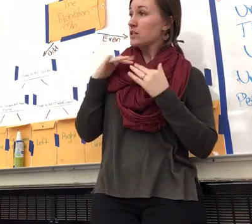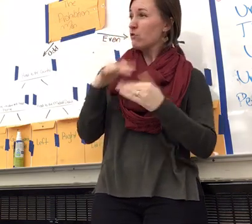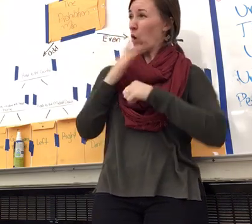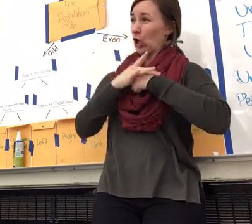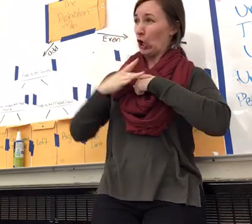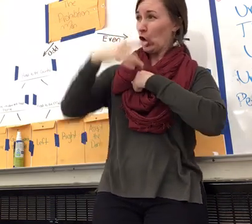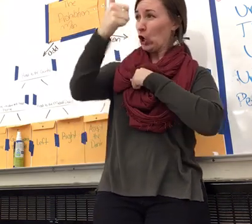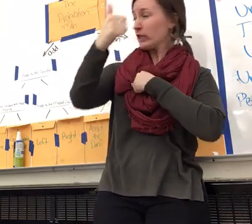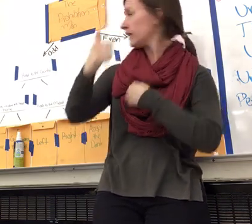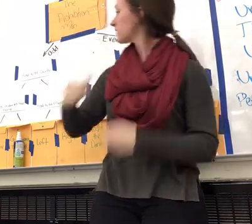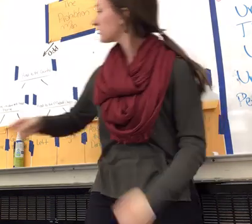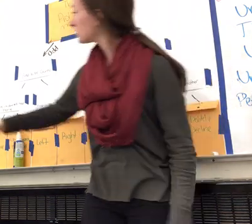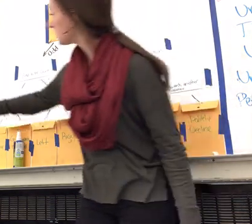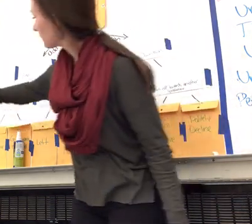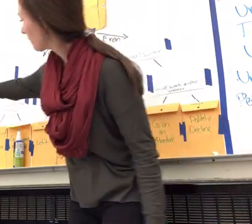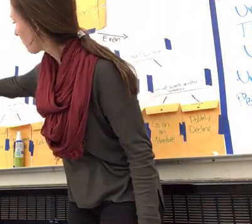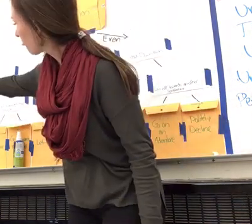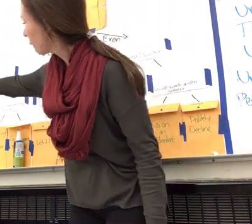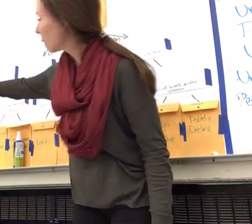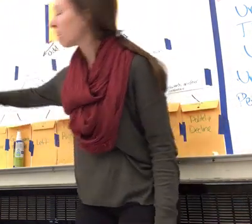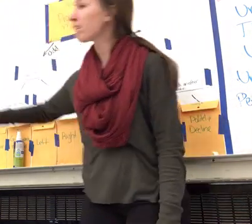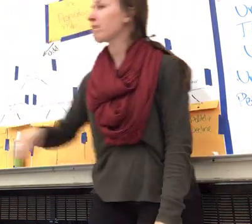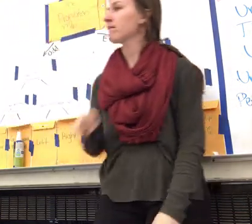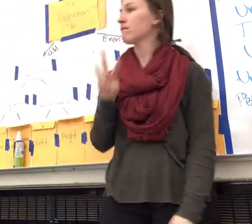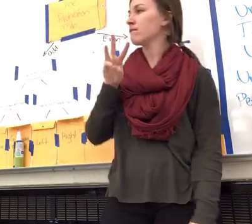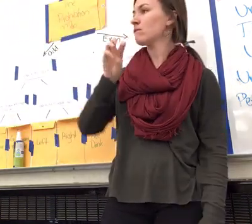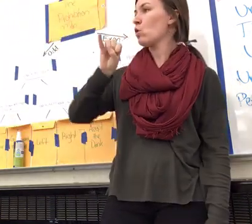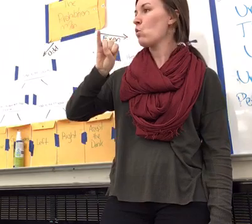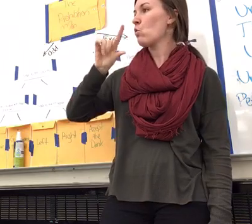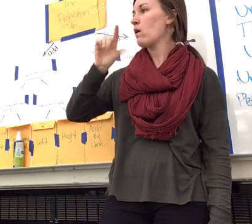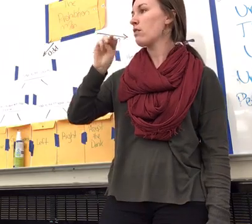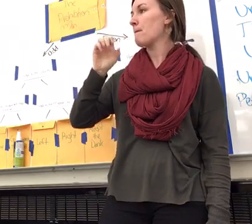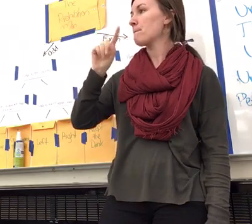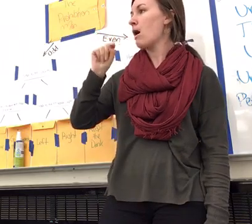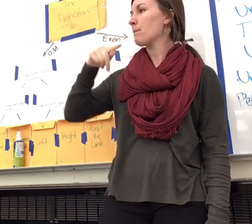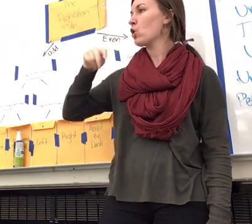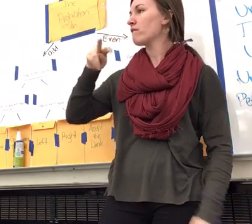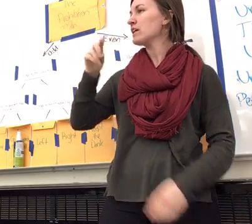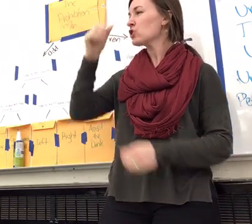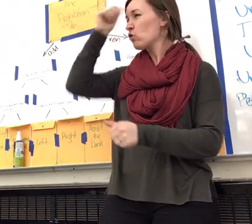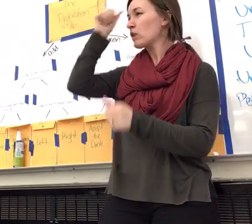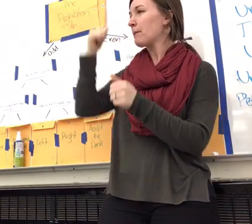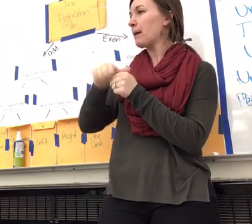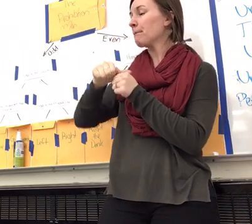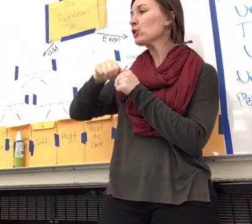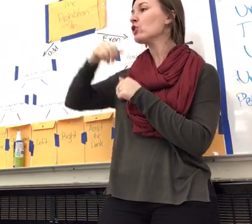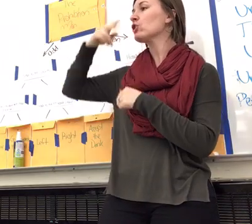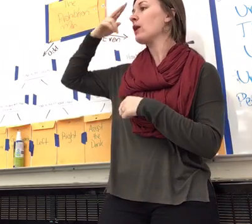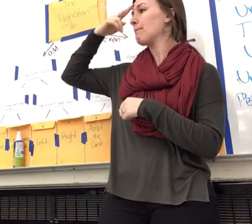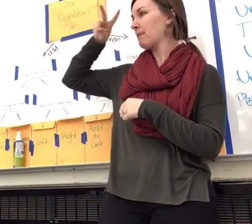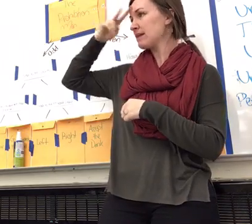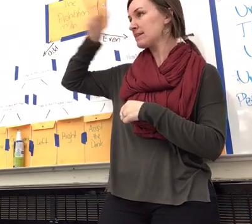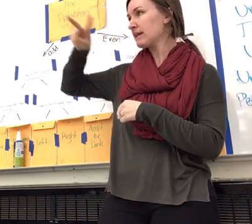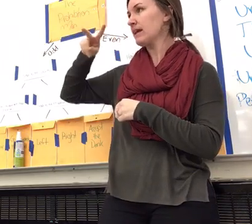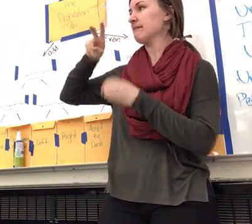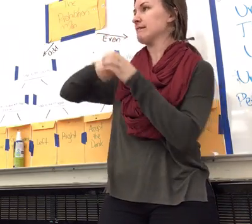Wilmot Proviso. Wilmot Proviso is, remember, Mexican cession. So we end the Mexican-American War.